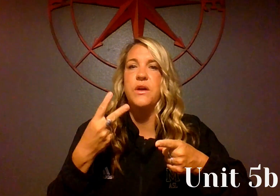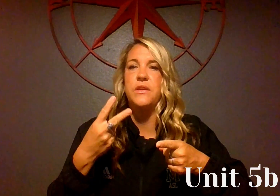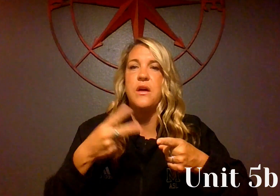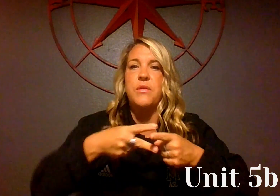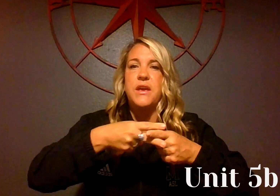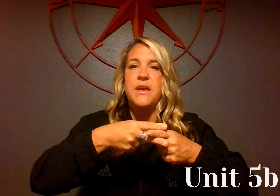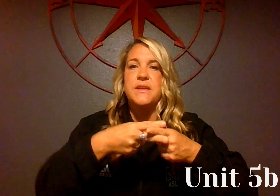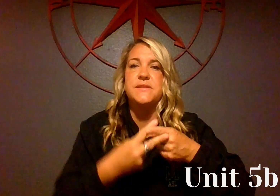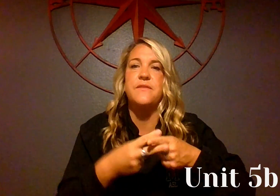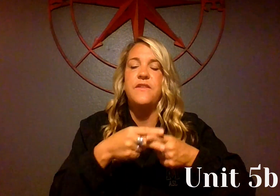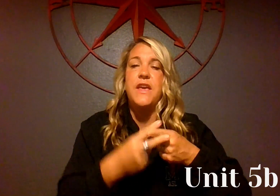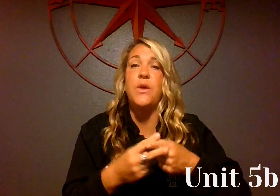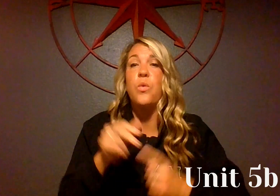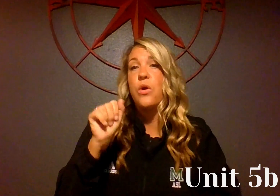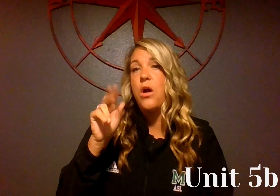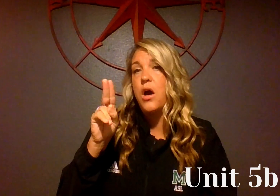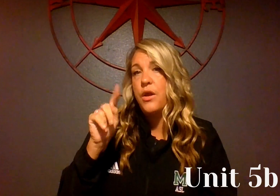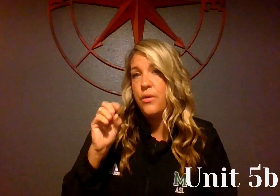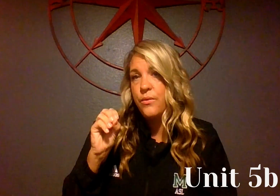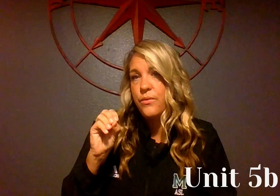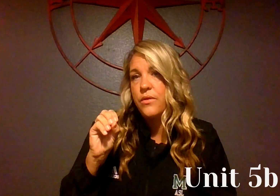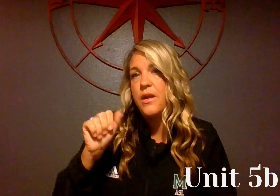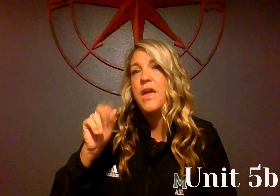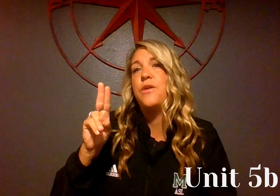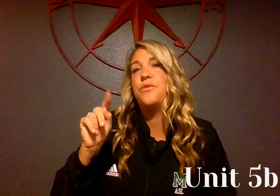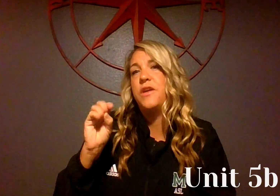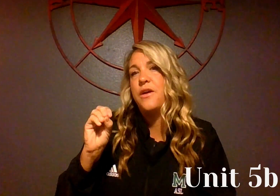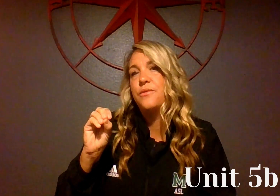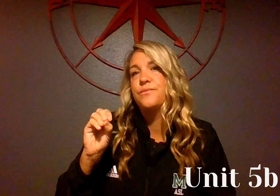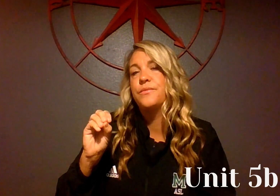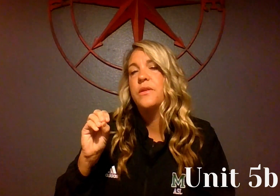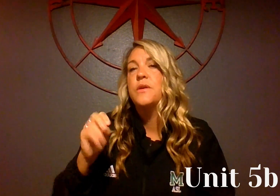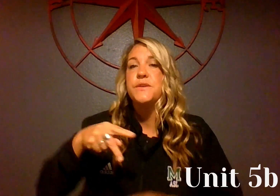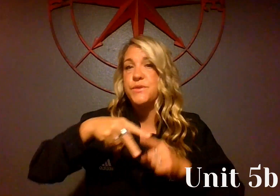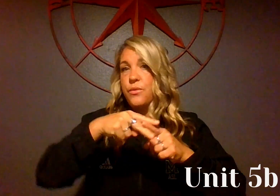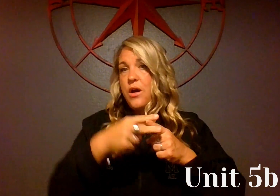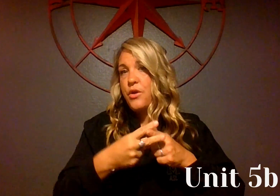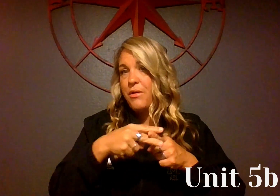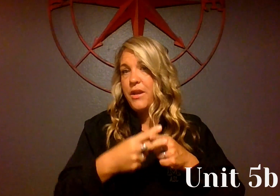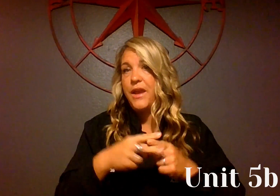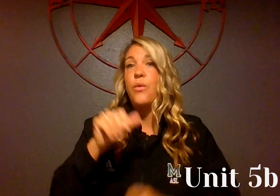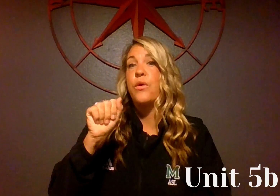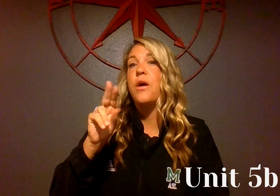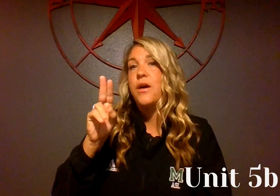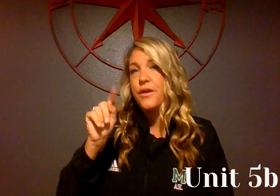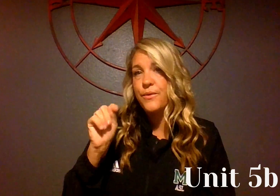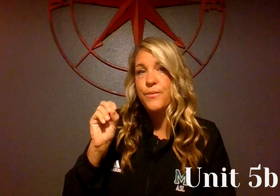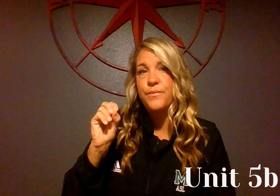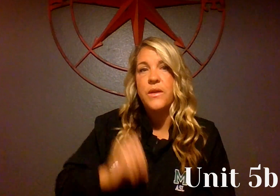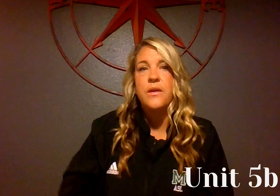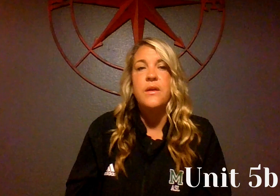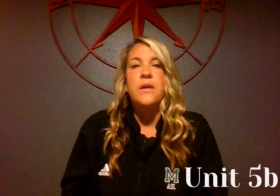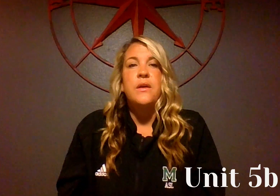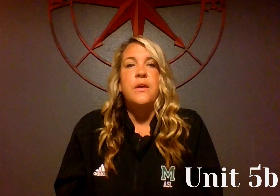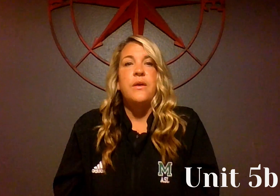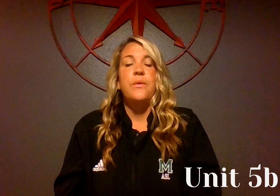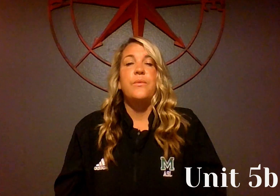1, dominant is a V or auto, AUTO. So auto body or auto. We